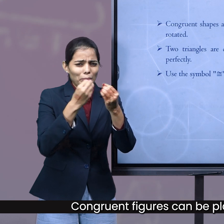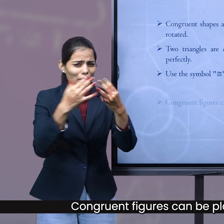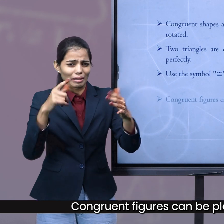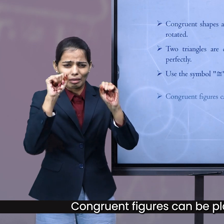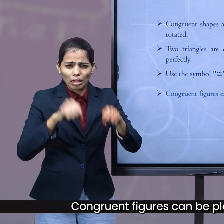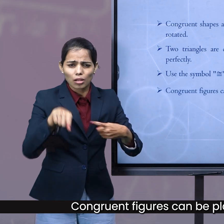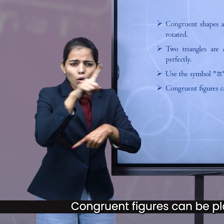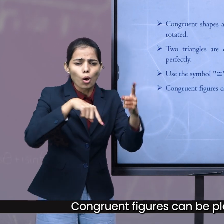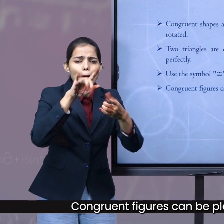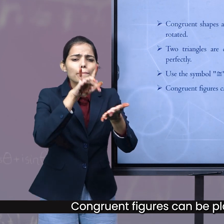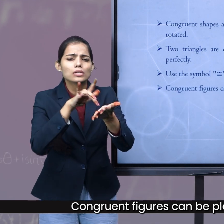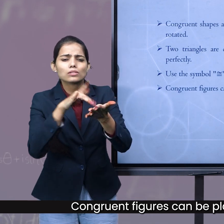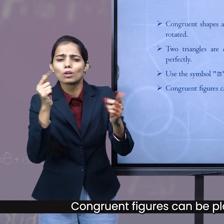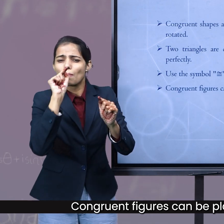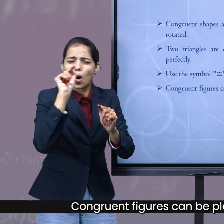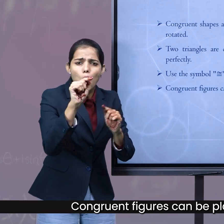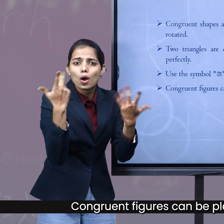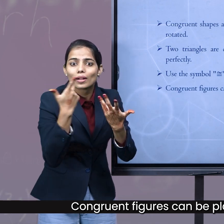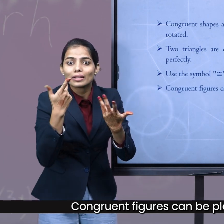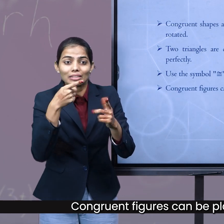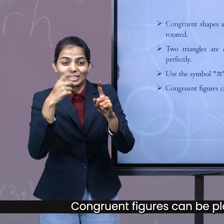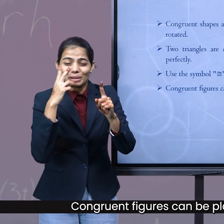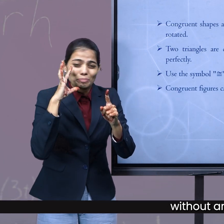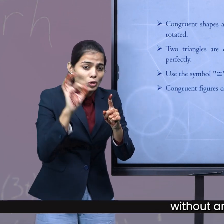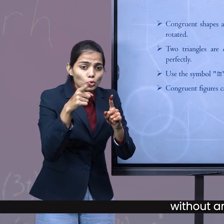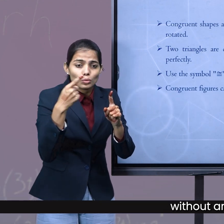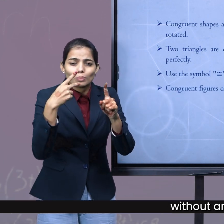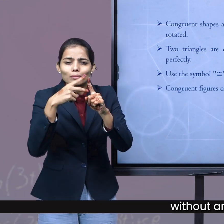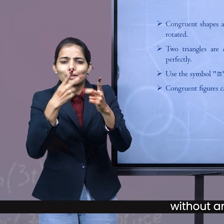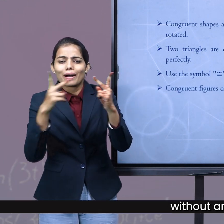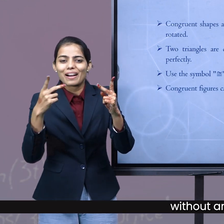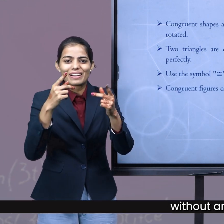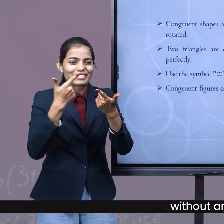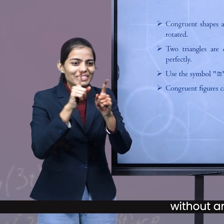Congruent figures can be placed on top of each other without any gaps.